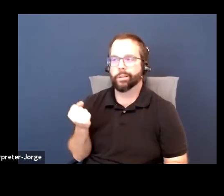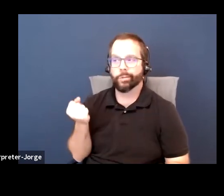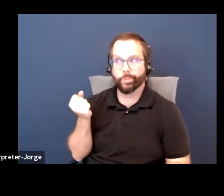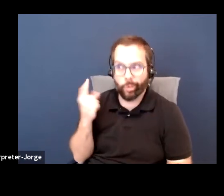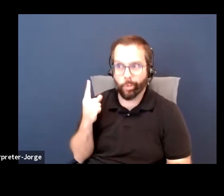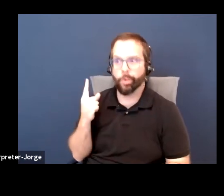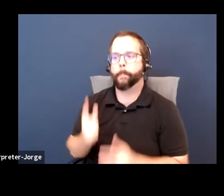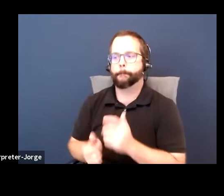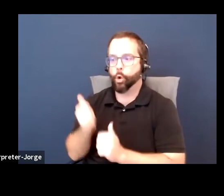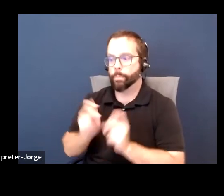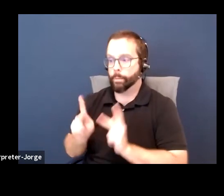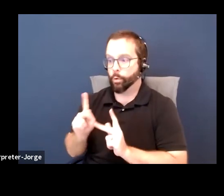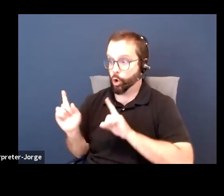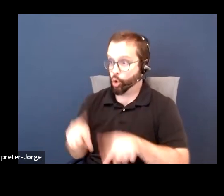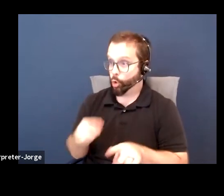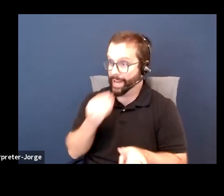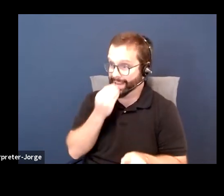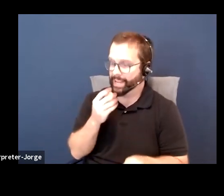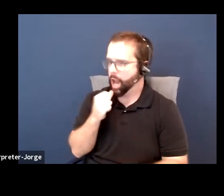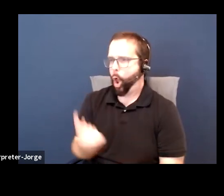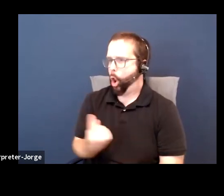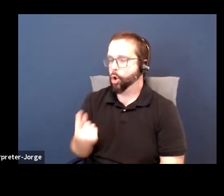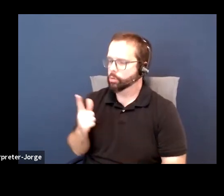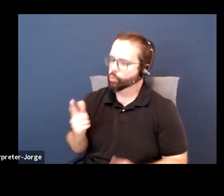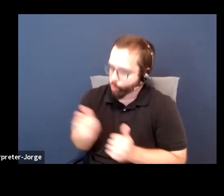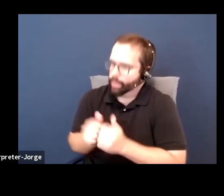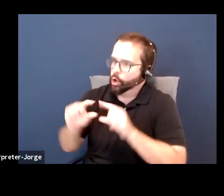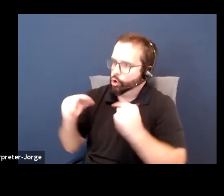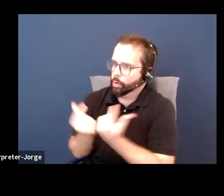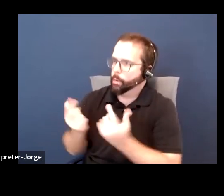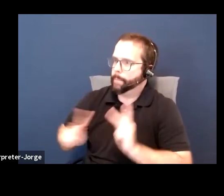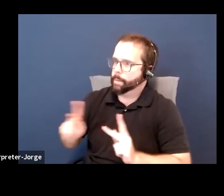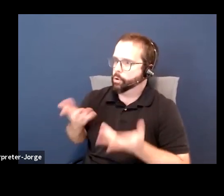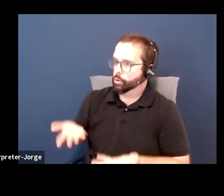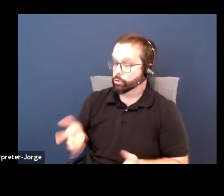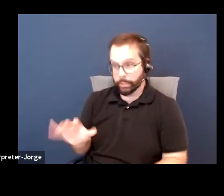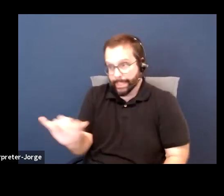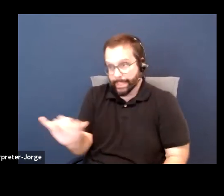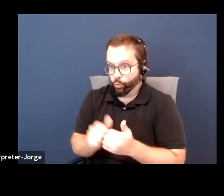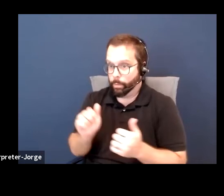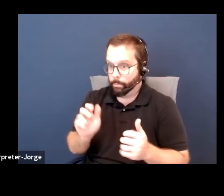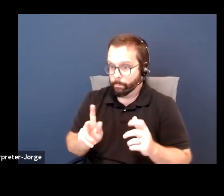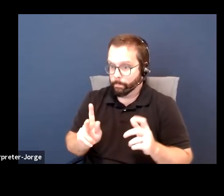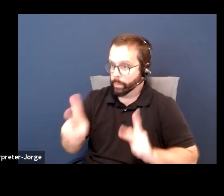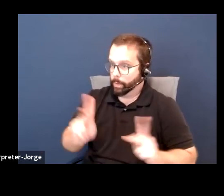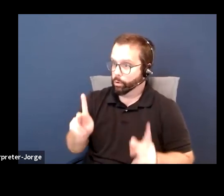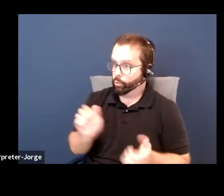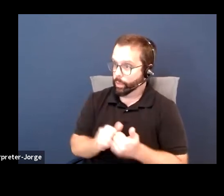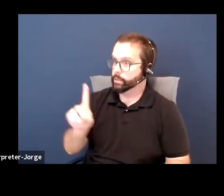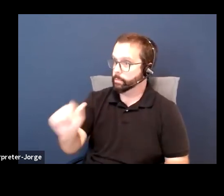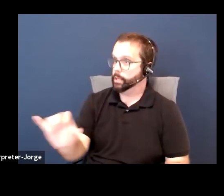people, when they go out to eat, they're with a group of folks, and that's true of individuals with disabilities as well.